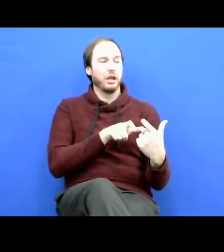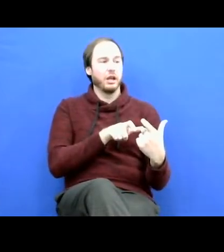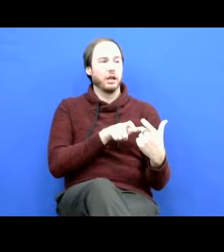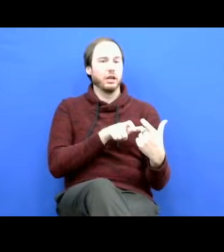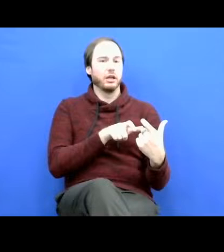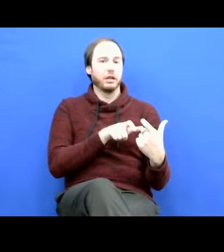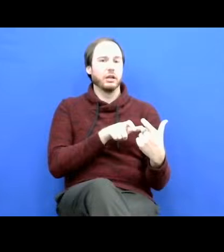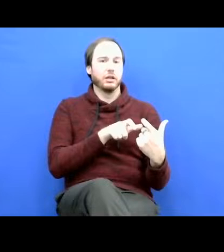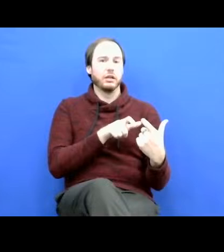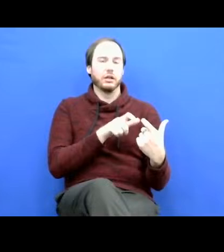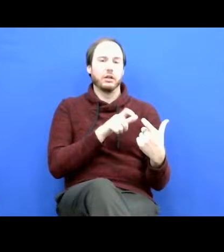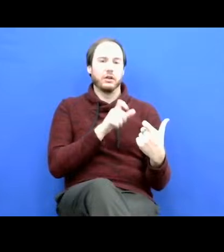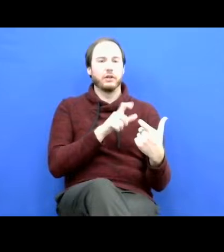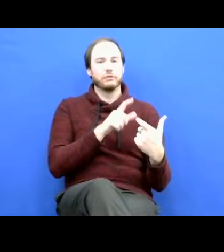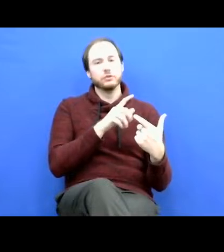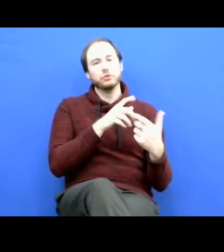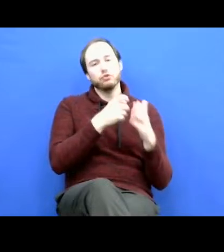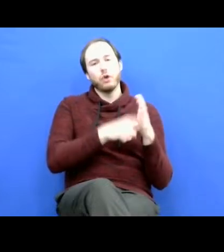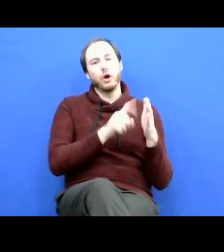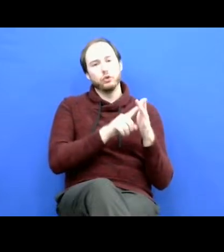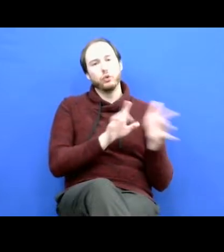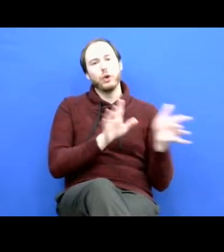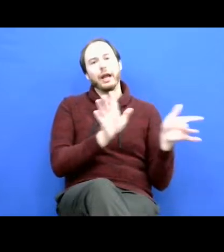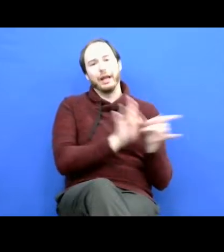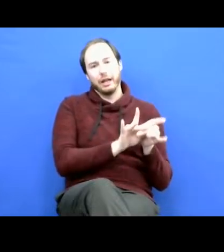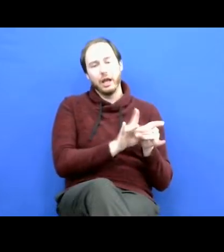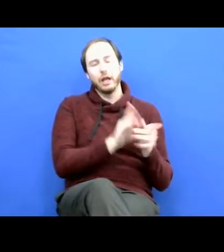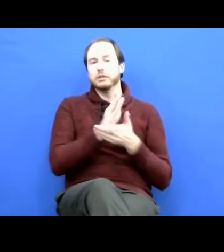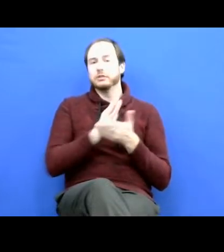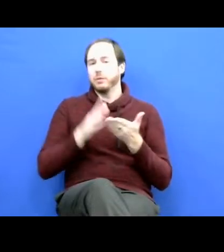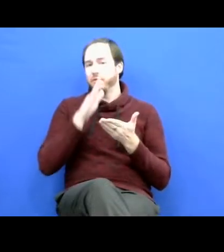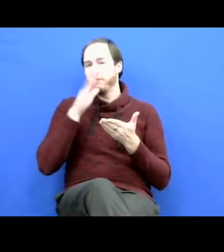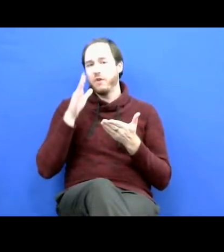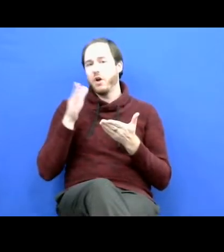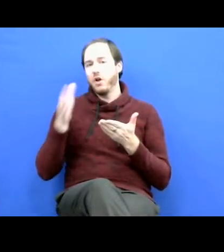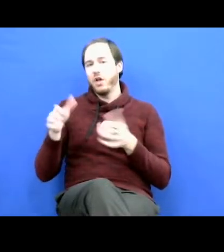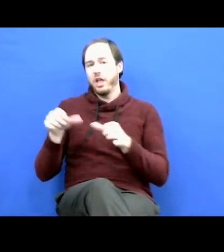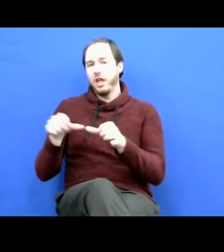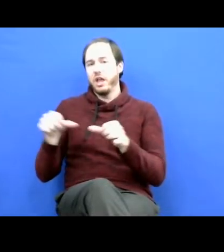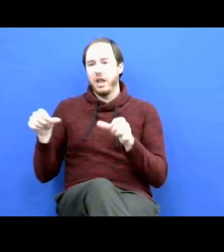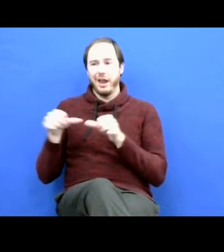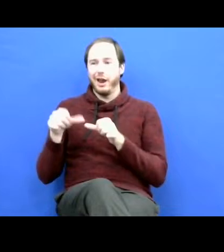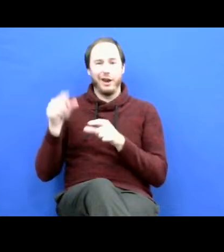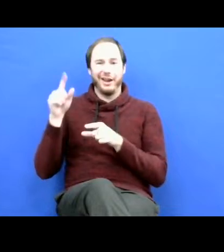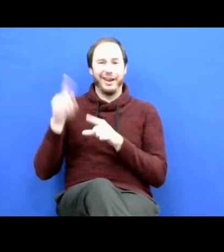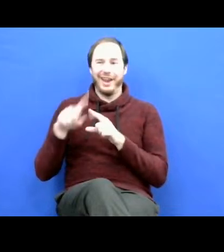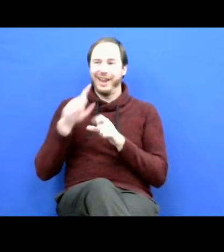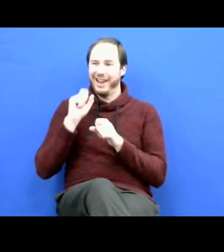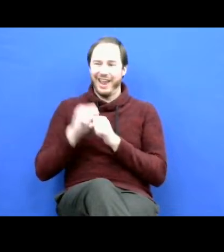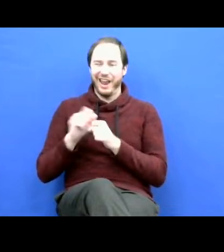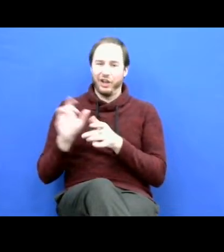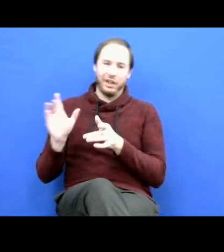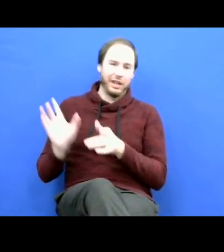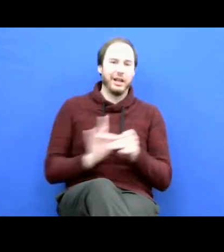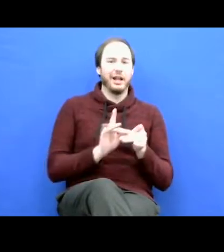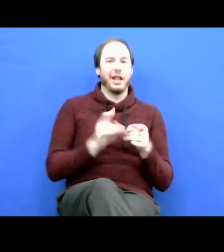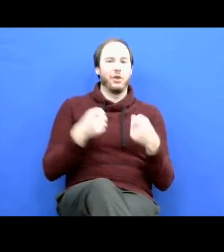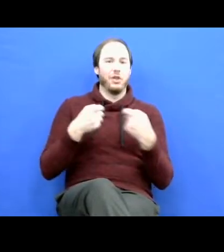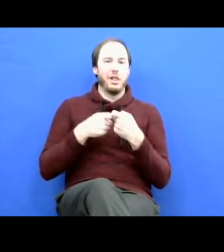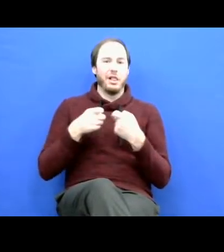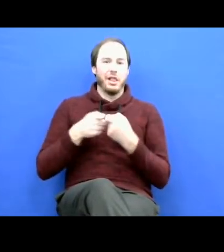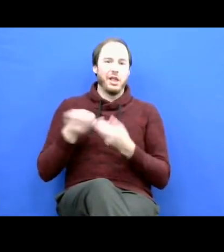a large interconnect charge. Some farms are in areas where they can't connect to the